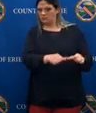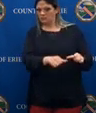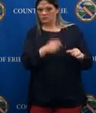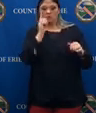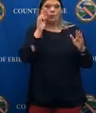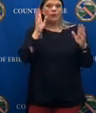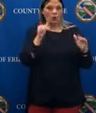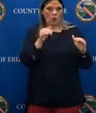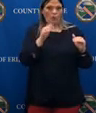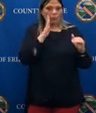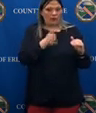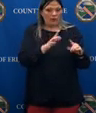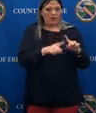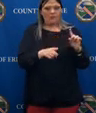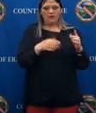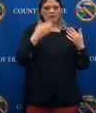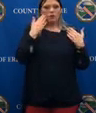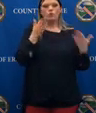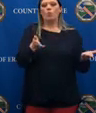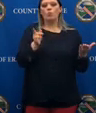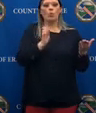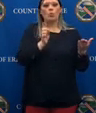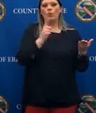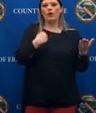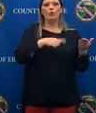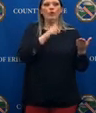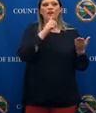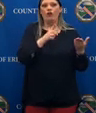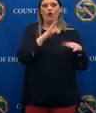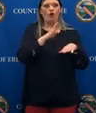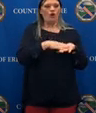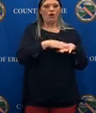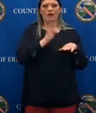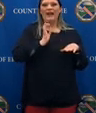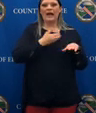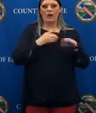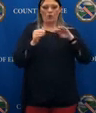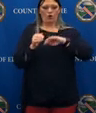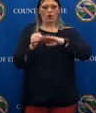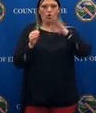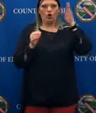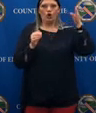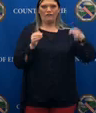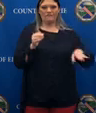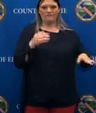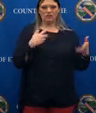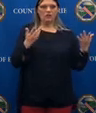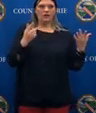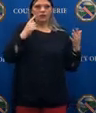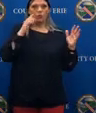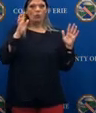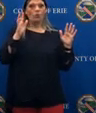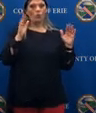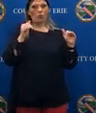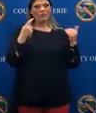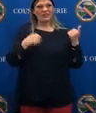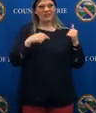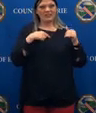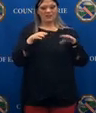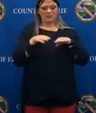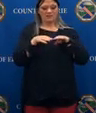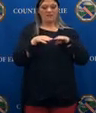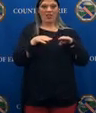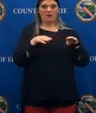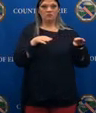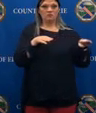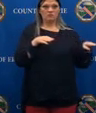will. Again, we don't know where we are on our epi curve. Hopefully we stay flattened, although we